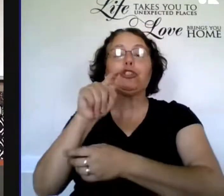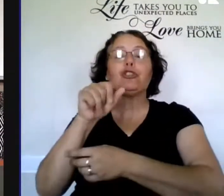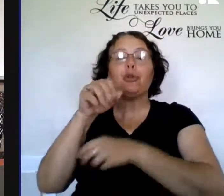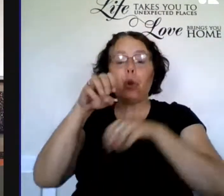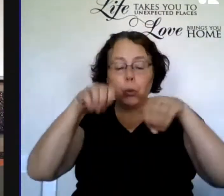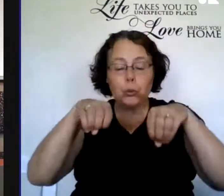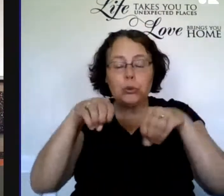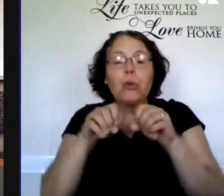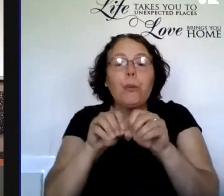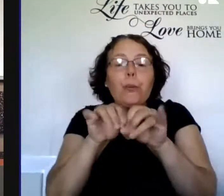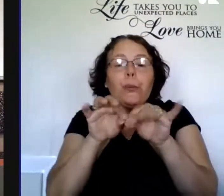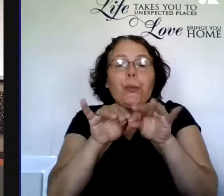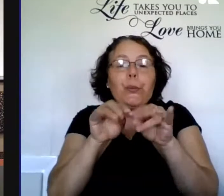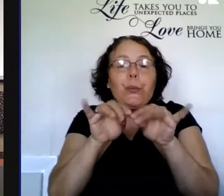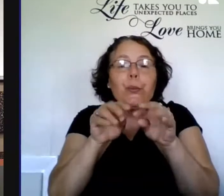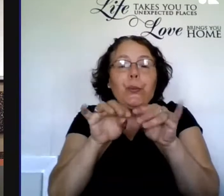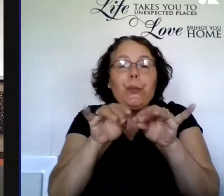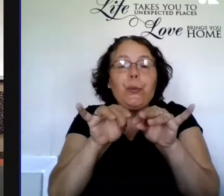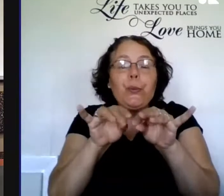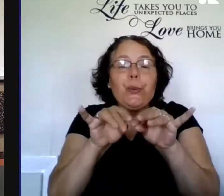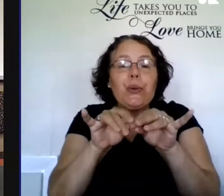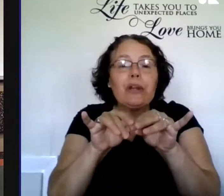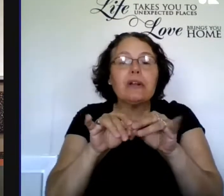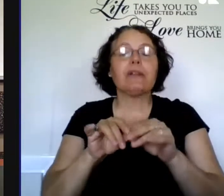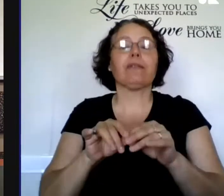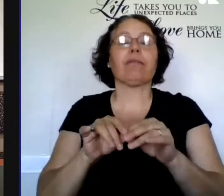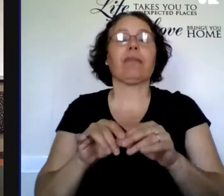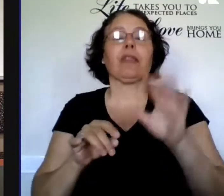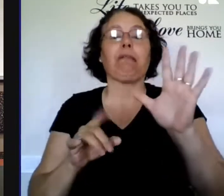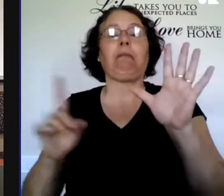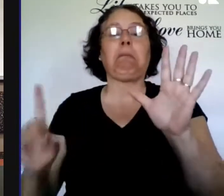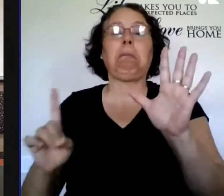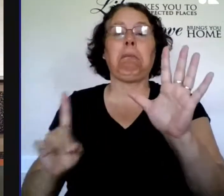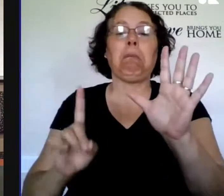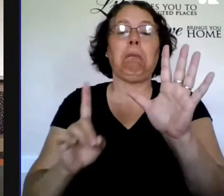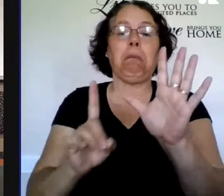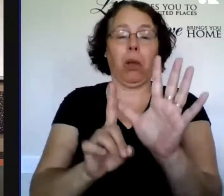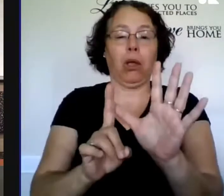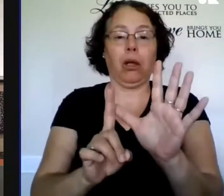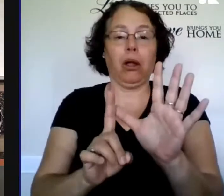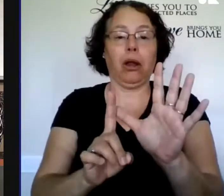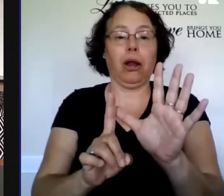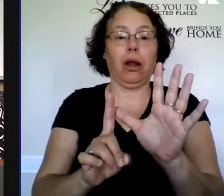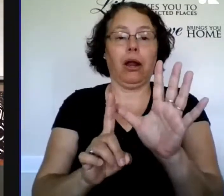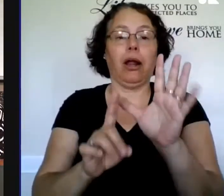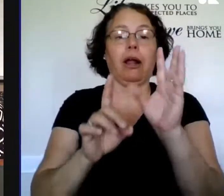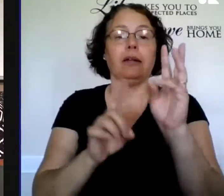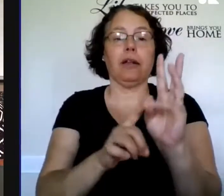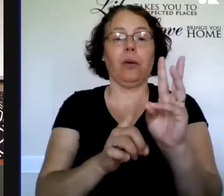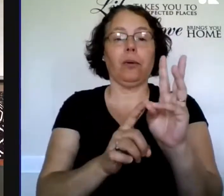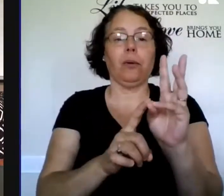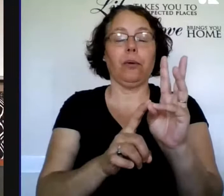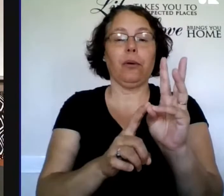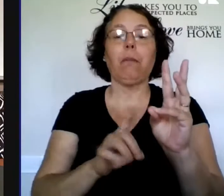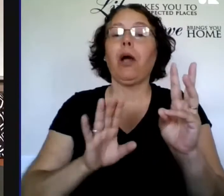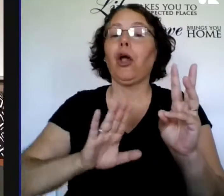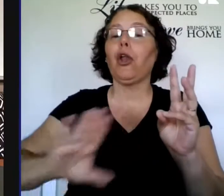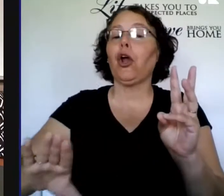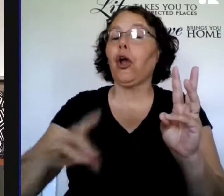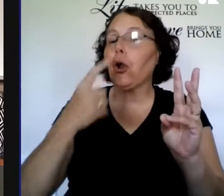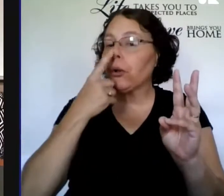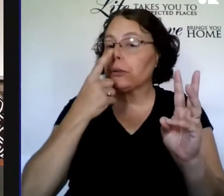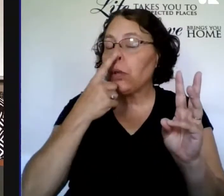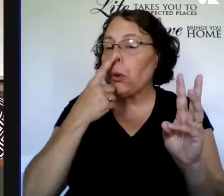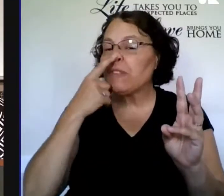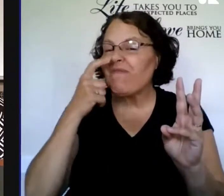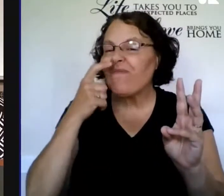toes? Along comes another one, and she wiggles her nose. Can